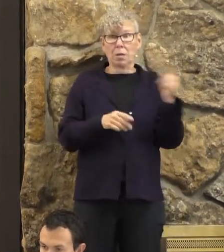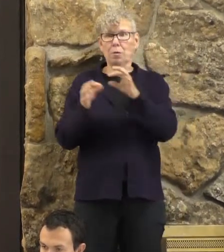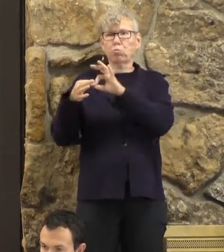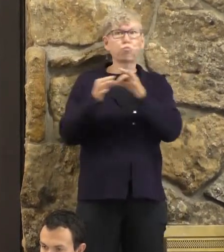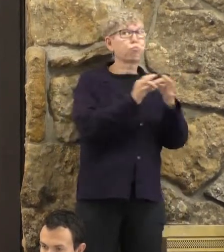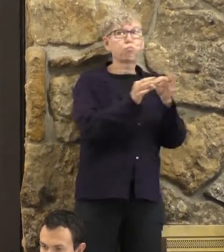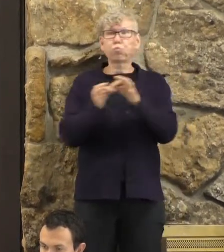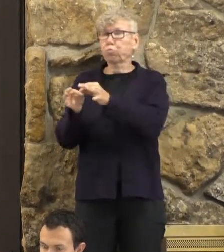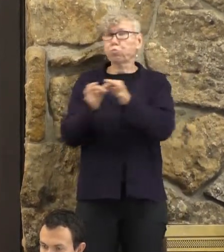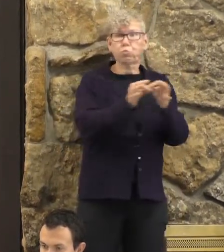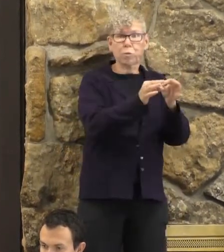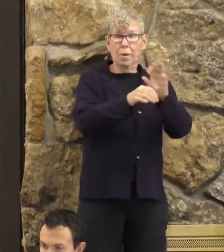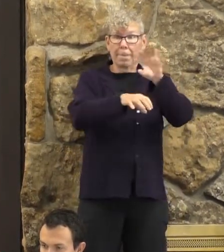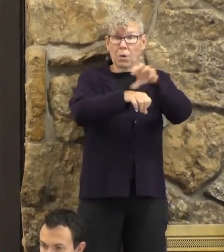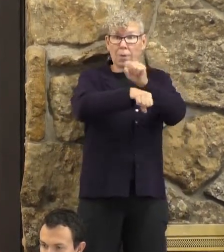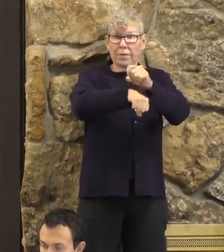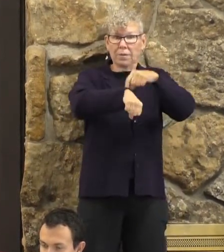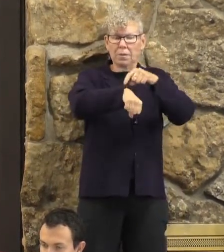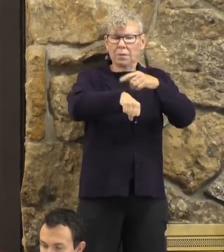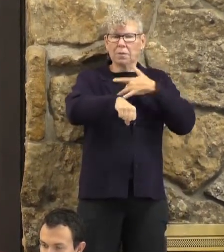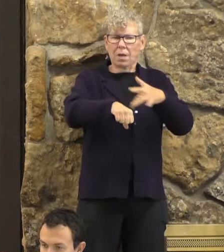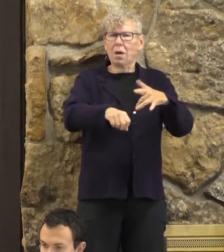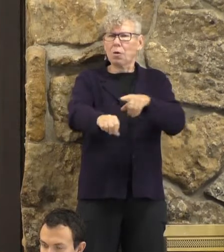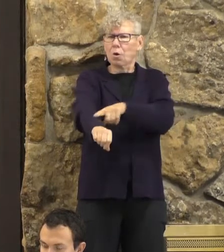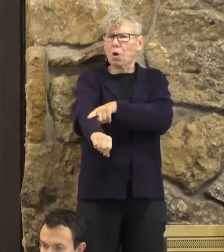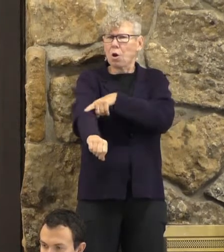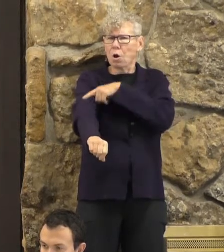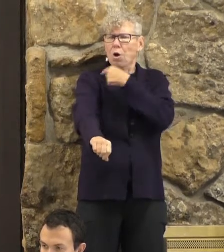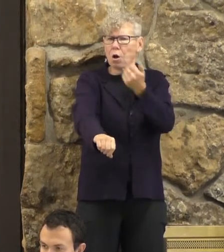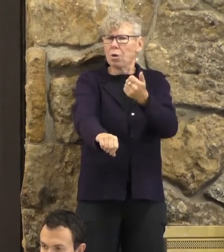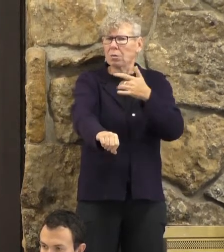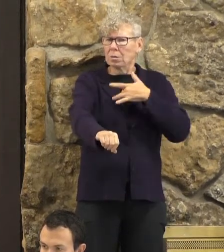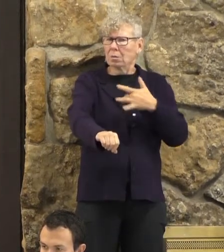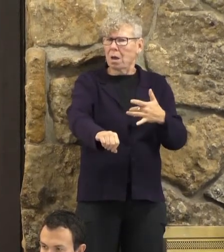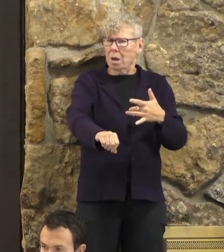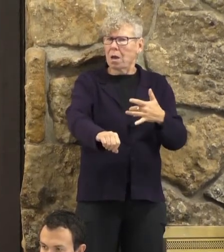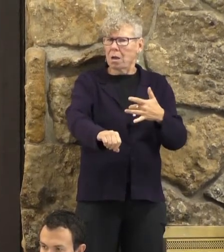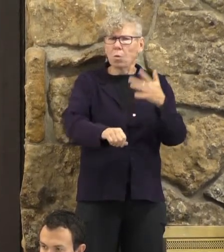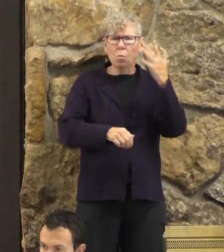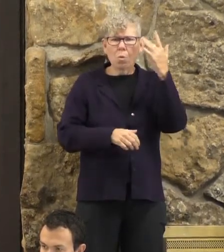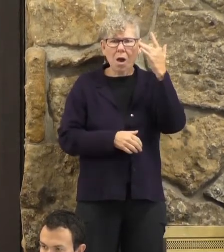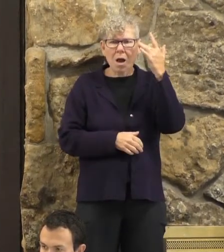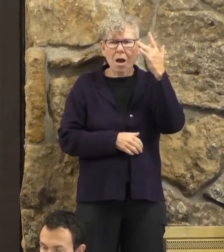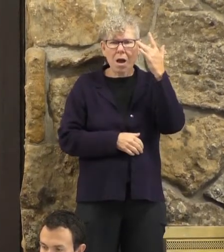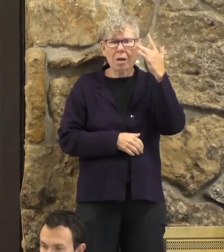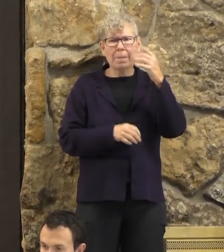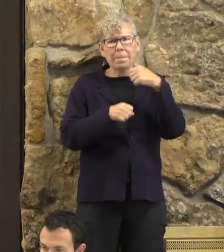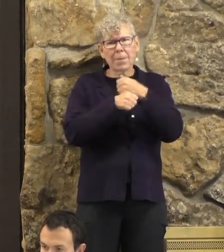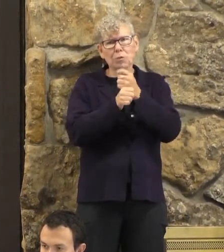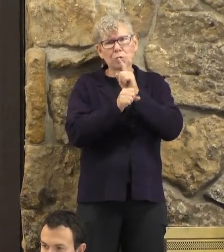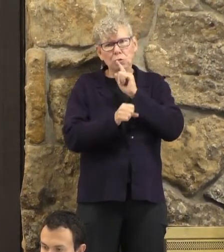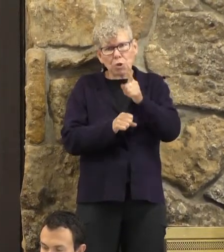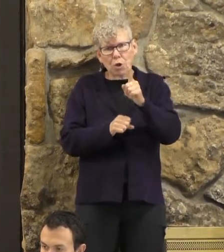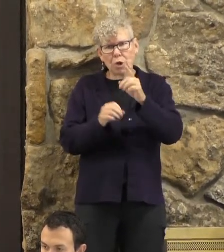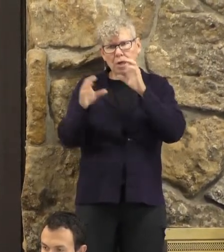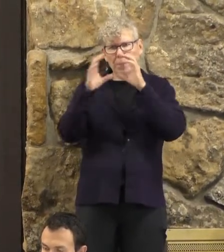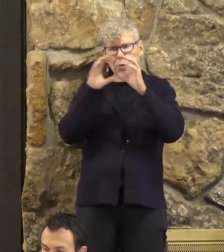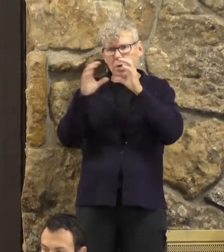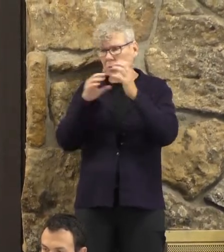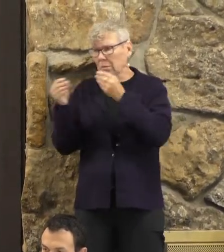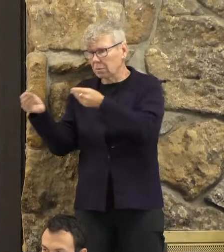is flowing both ways and that everybody is learning all the things that they need to do and everything can be accomplished. Thank